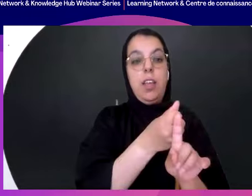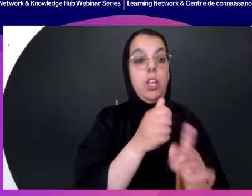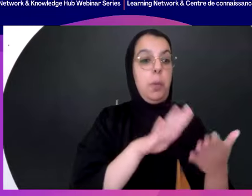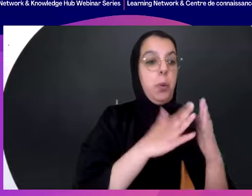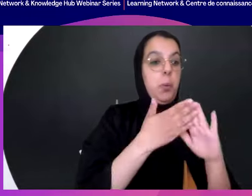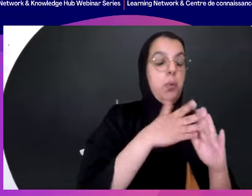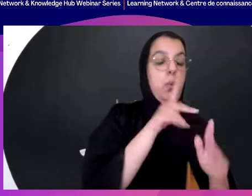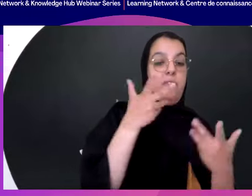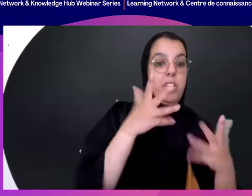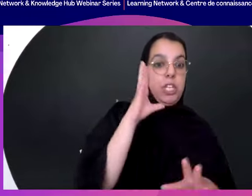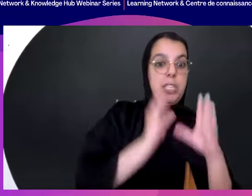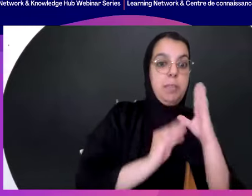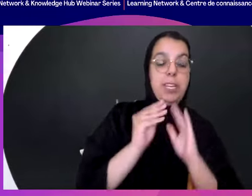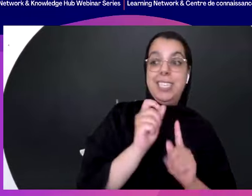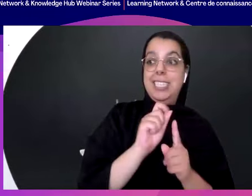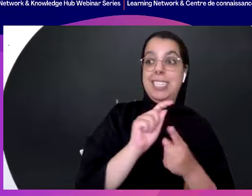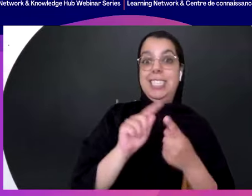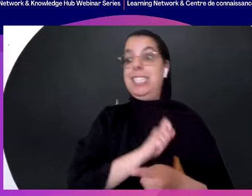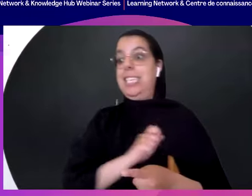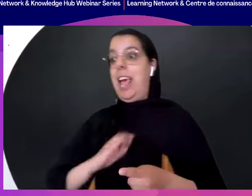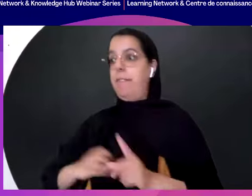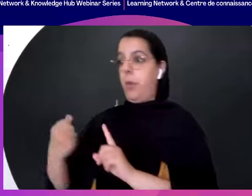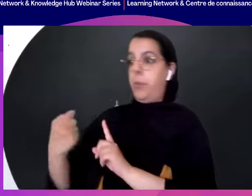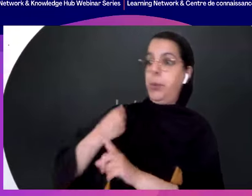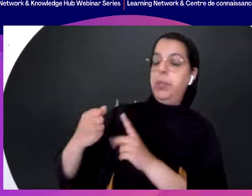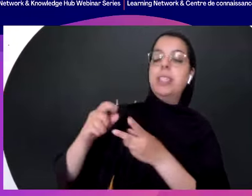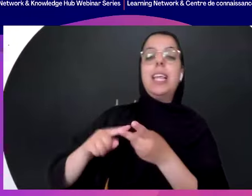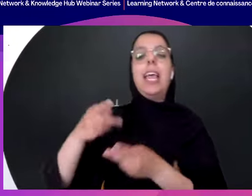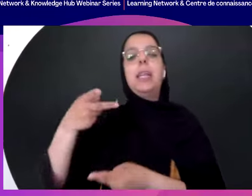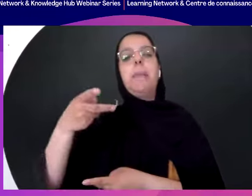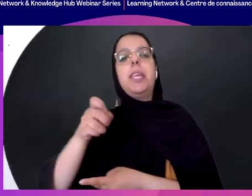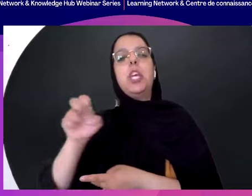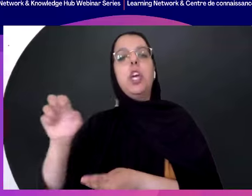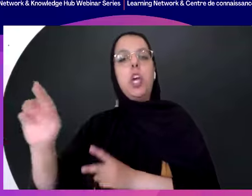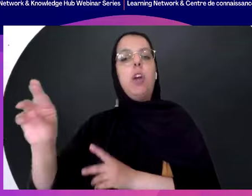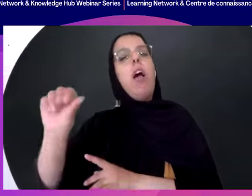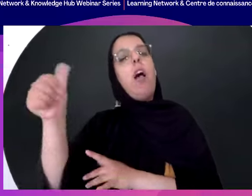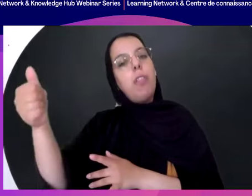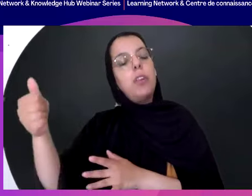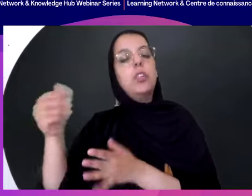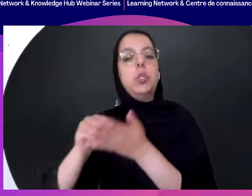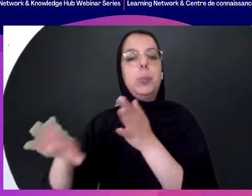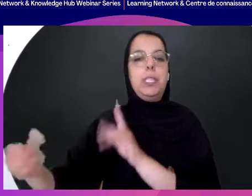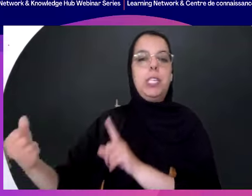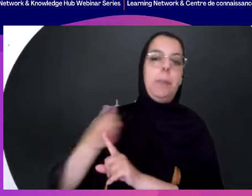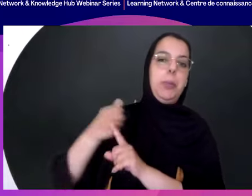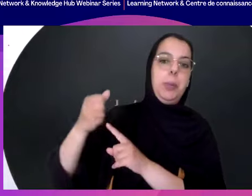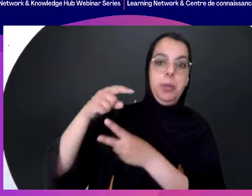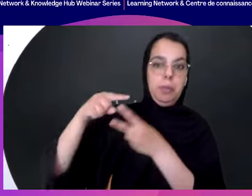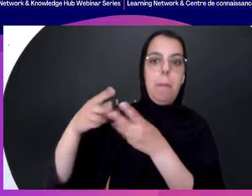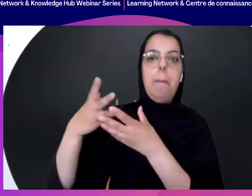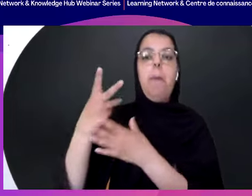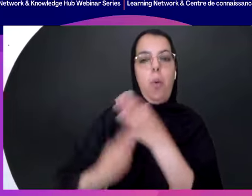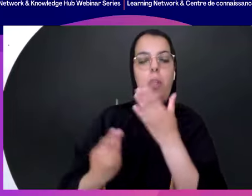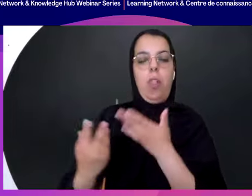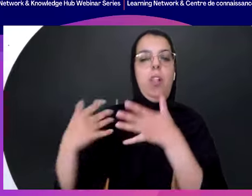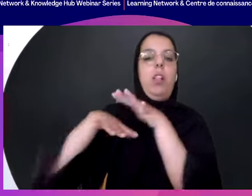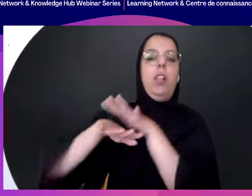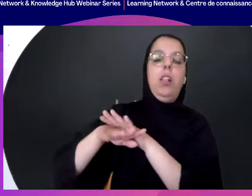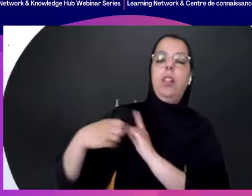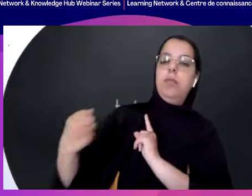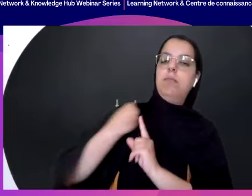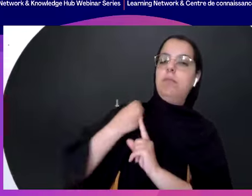peer abuse. And first I'll just talk about this one. And we, just as I was talking about